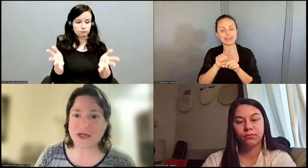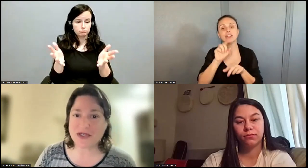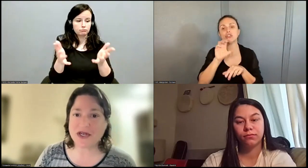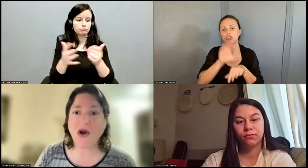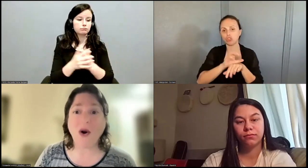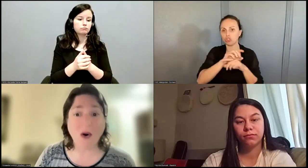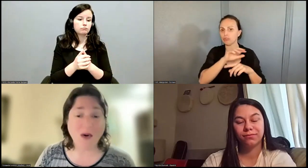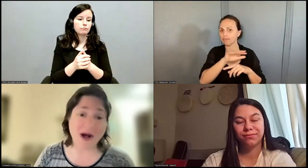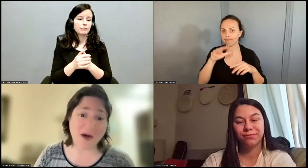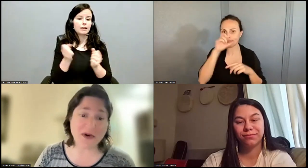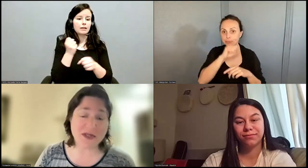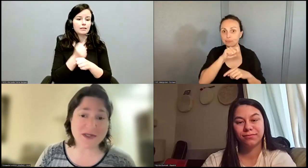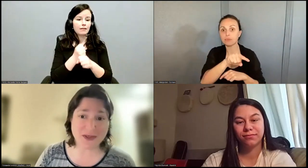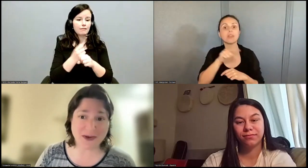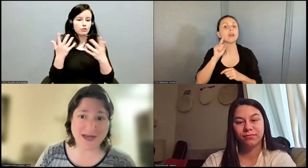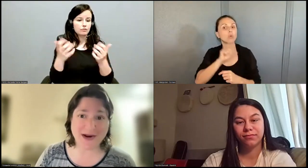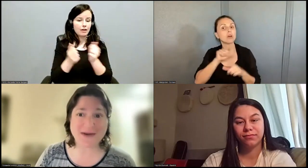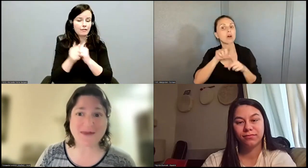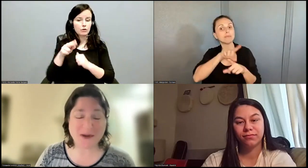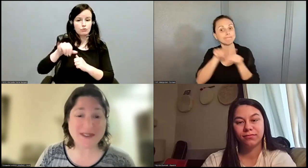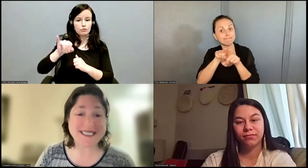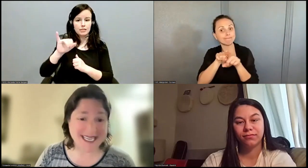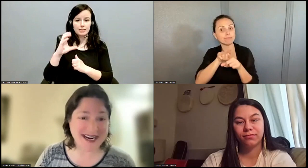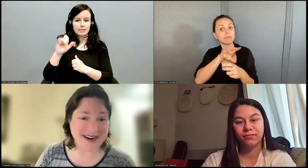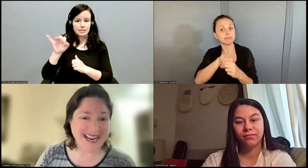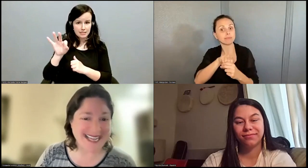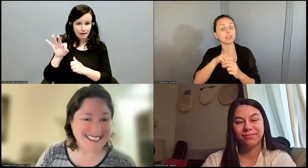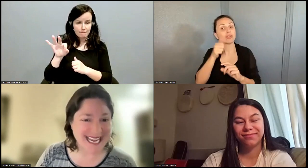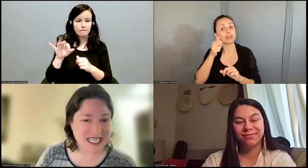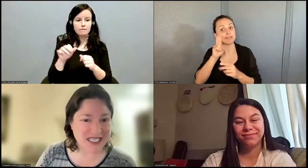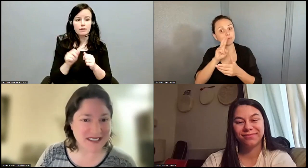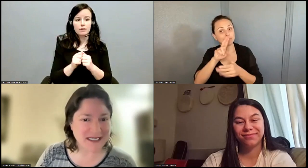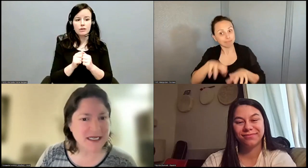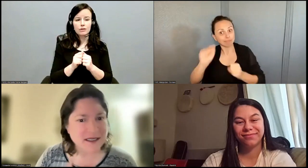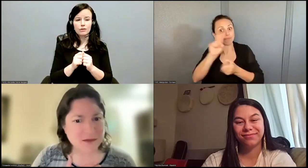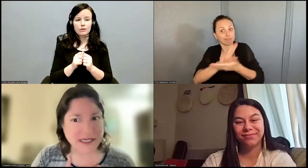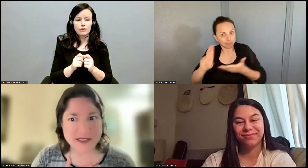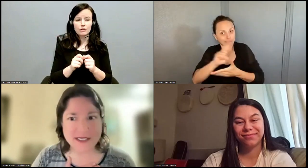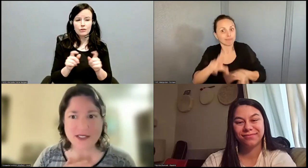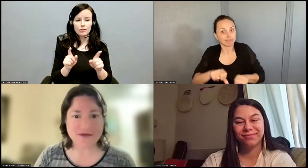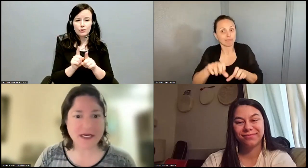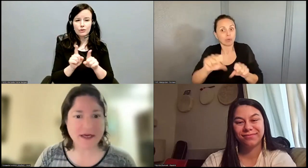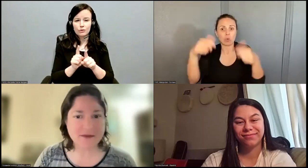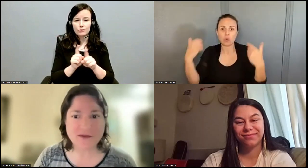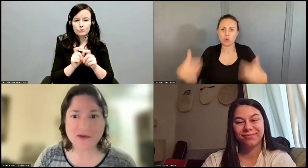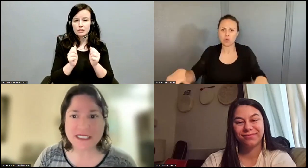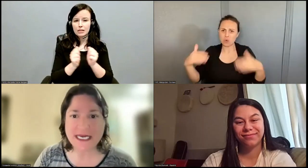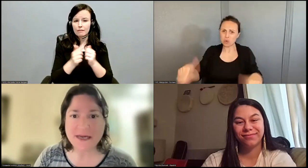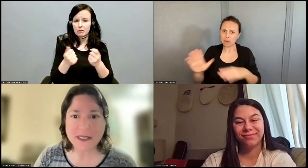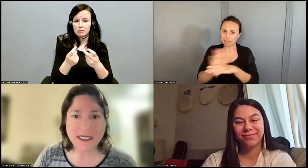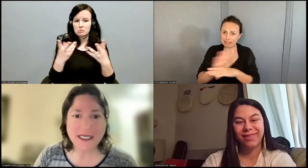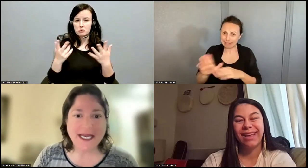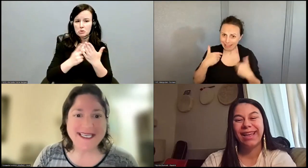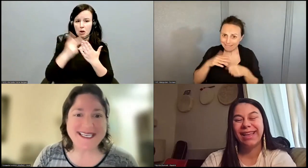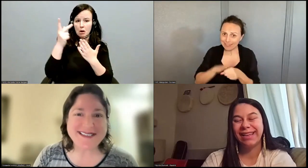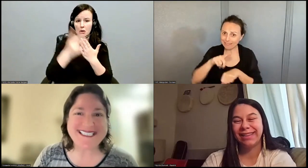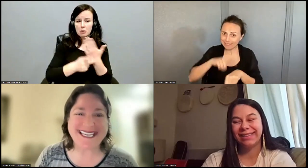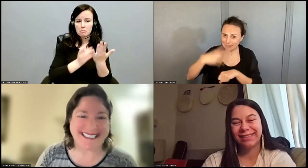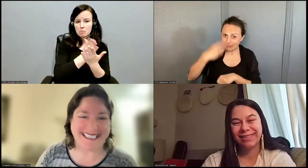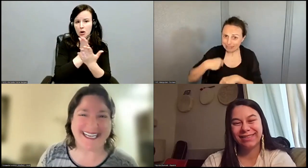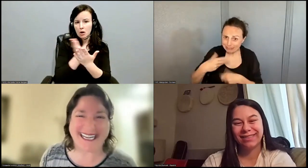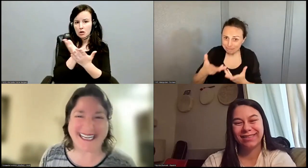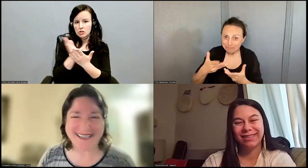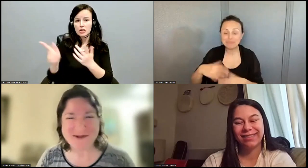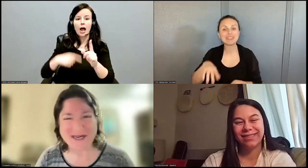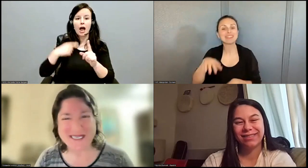Woodruff Church, all while pursuing her post-secondary education. My goodness, do you have time for sleep?